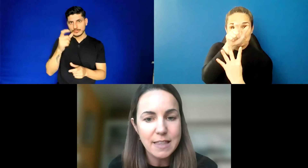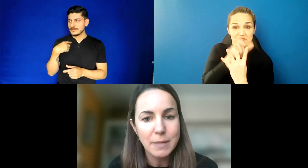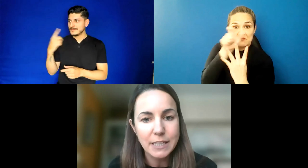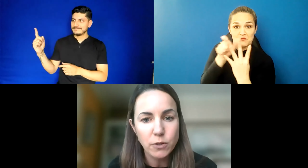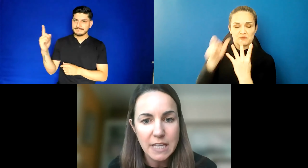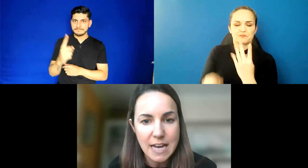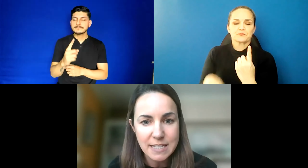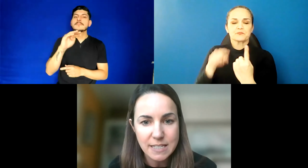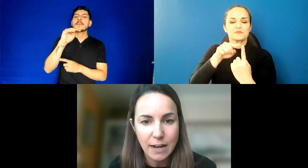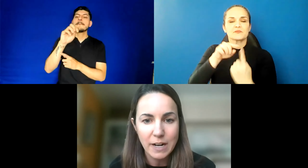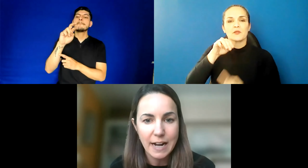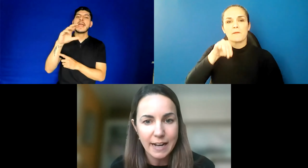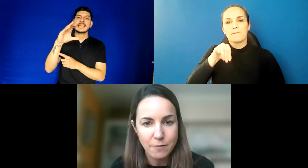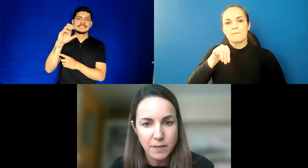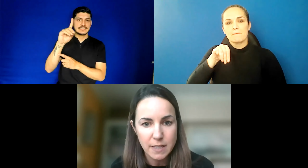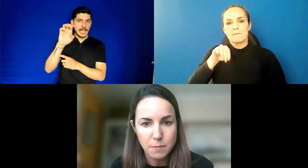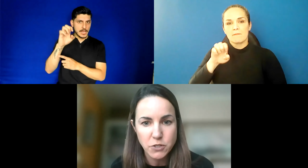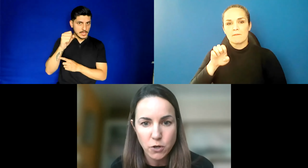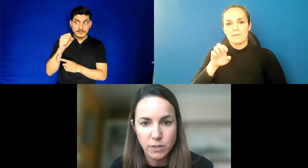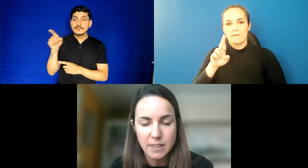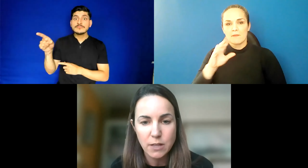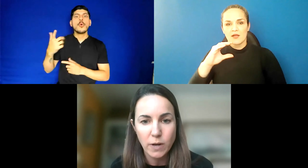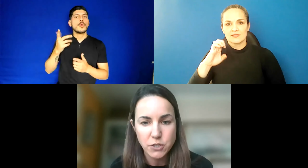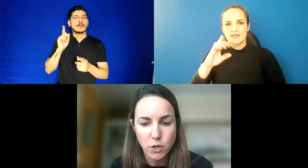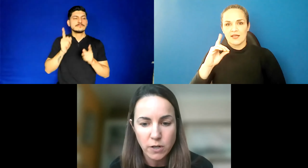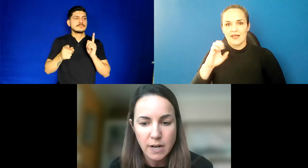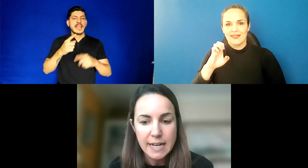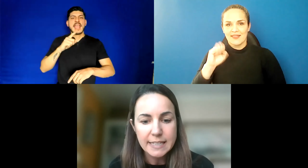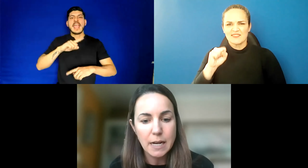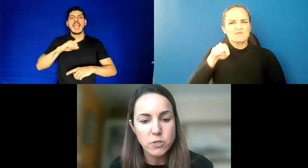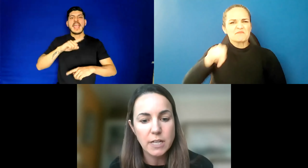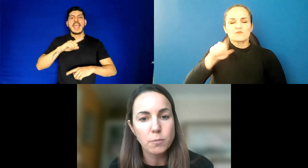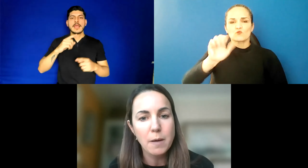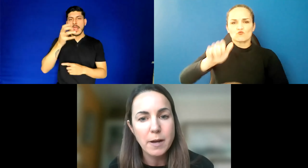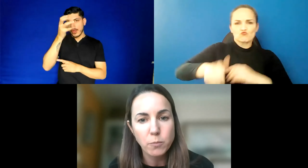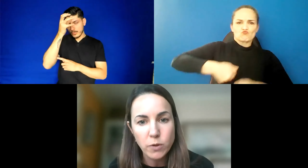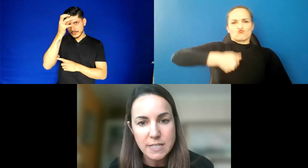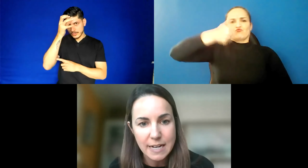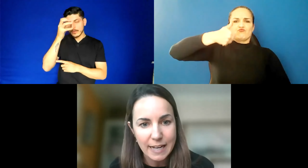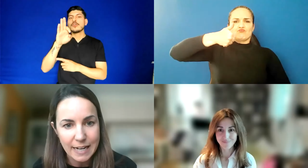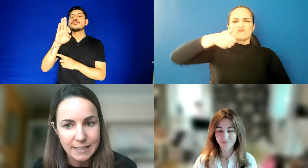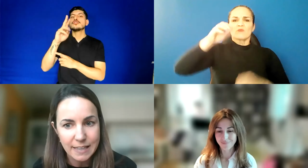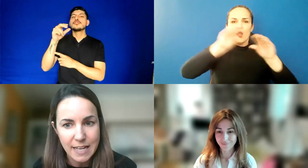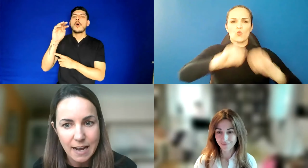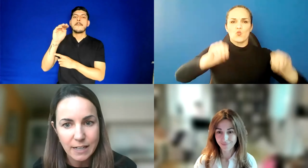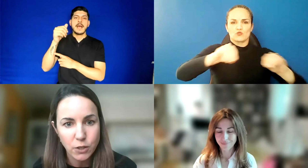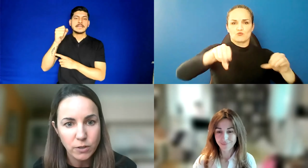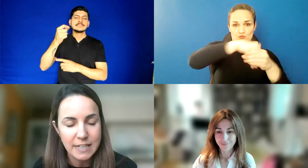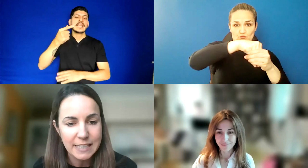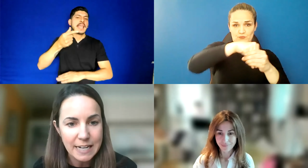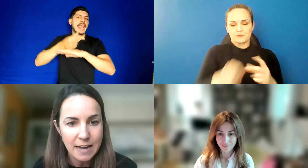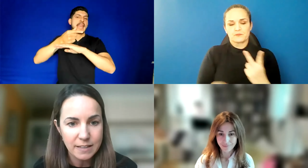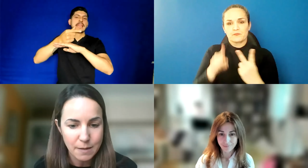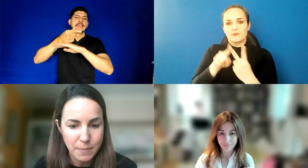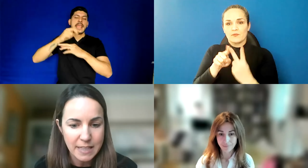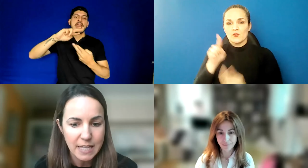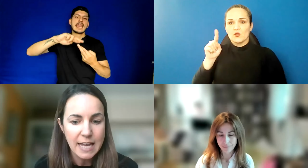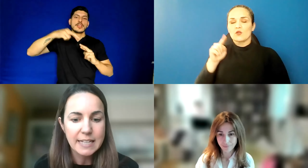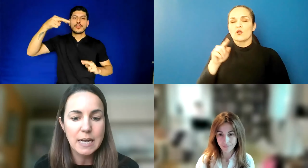four experts joining us today. Mercedes Mateo Diaz, Chief of the Education Division. We have